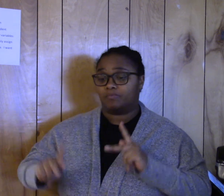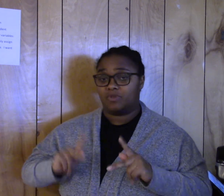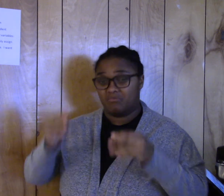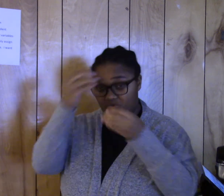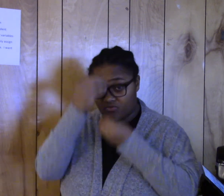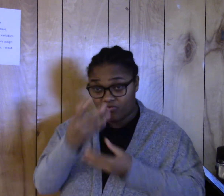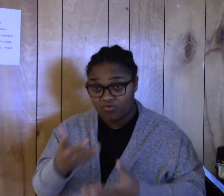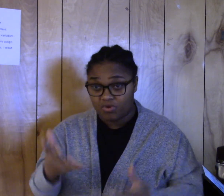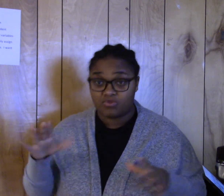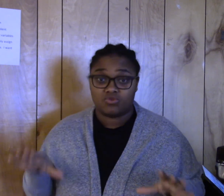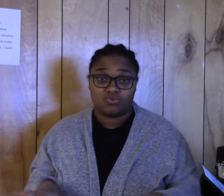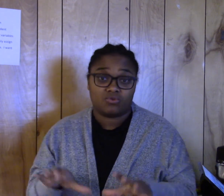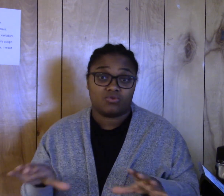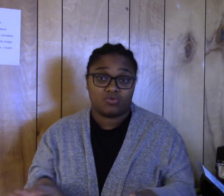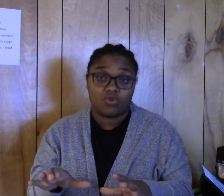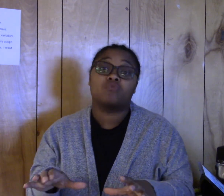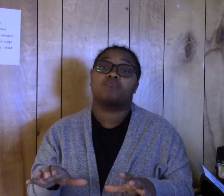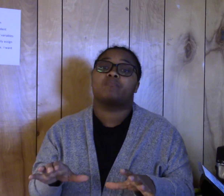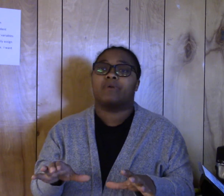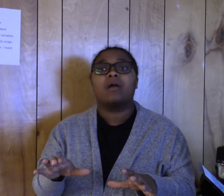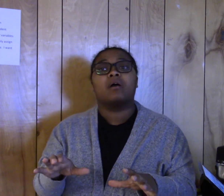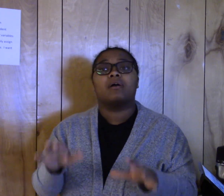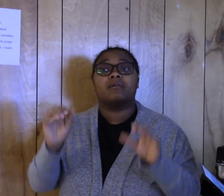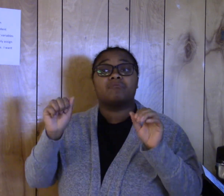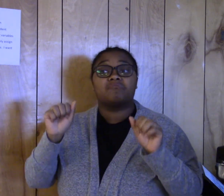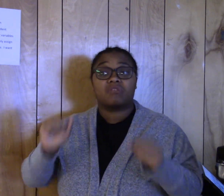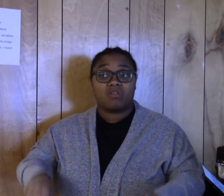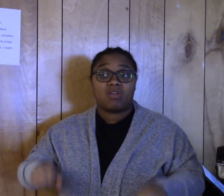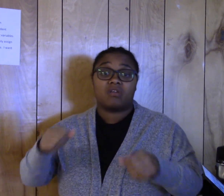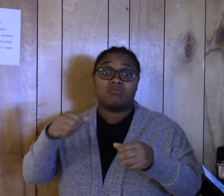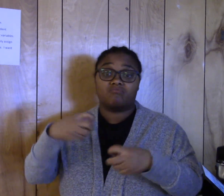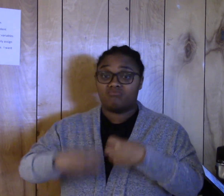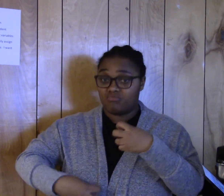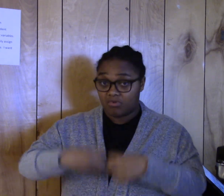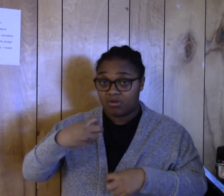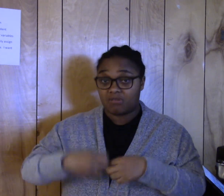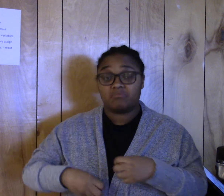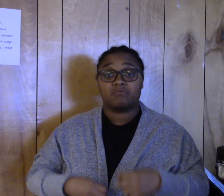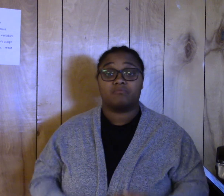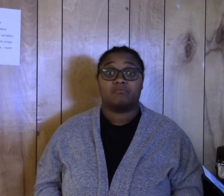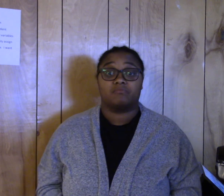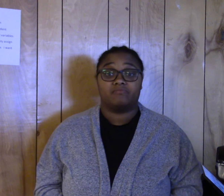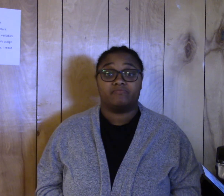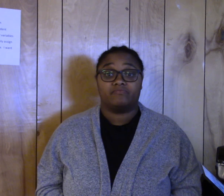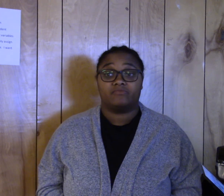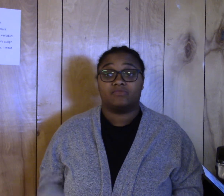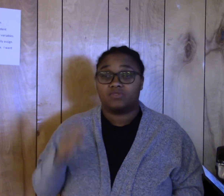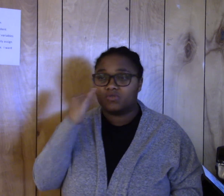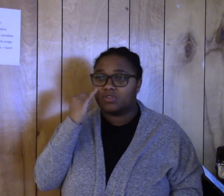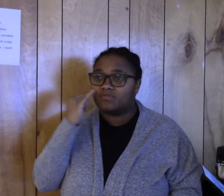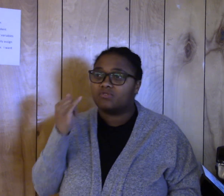problem. If you tell me to make up with somebody else, a mutual friend, and I don't, you might blame